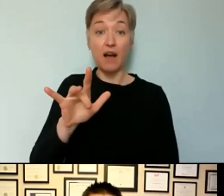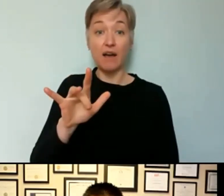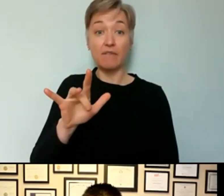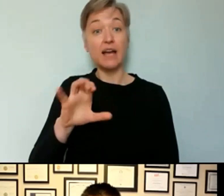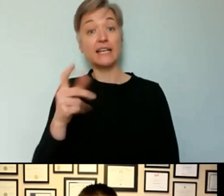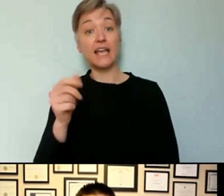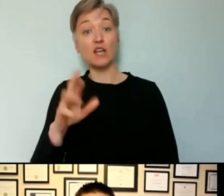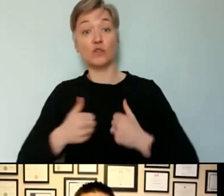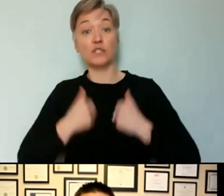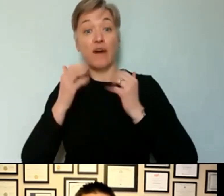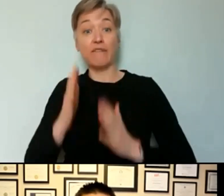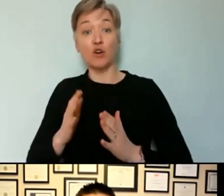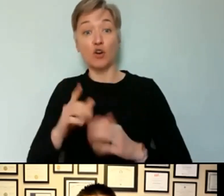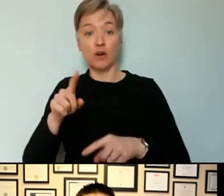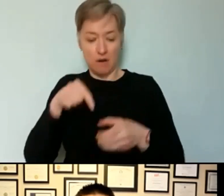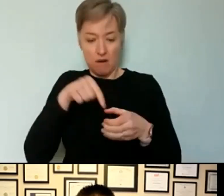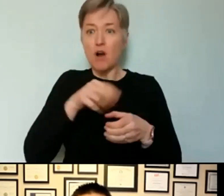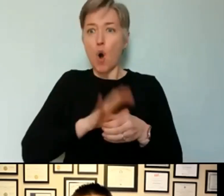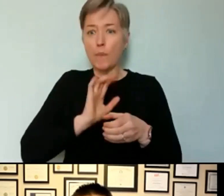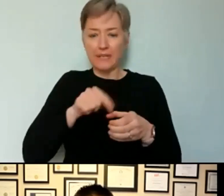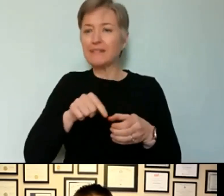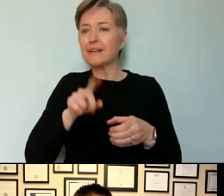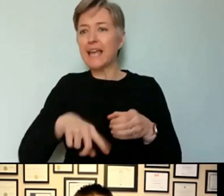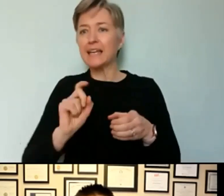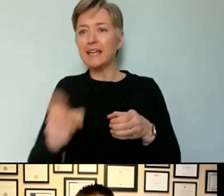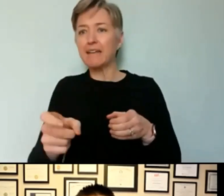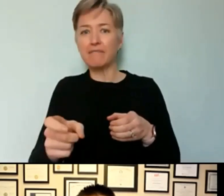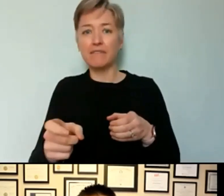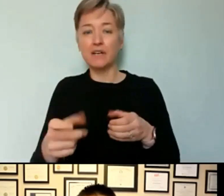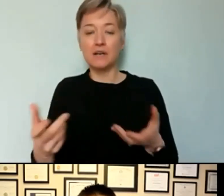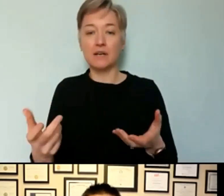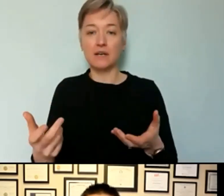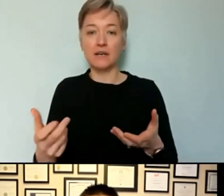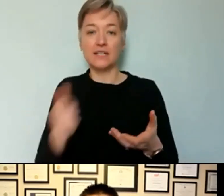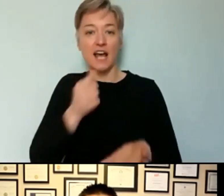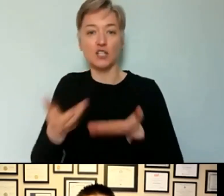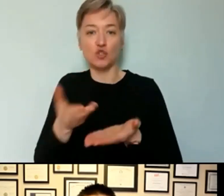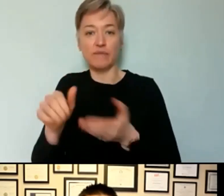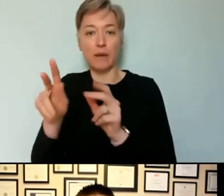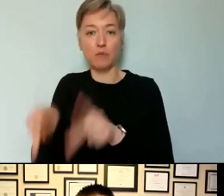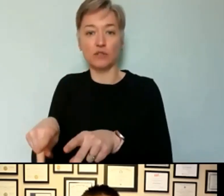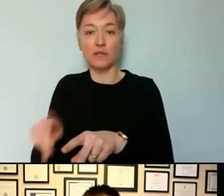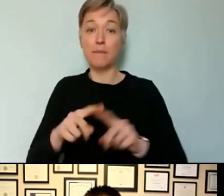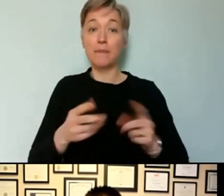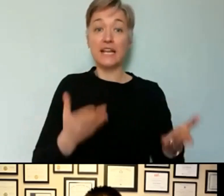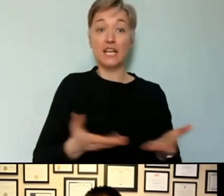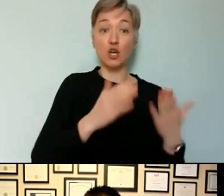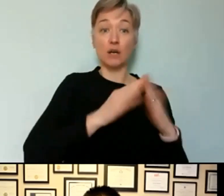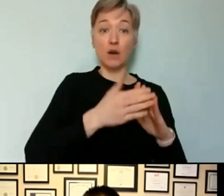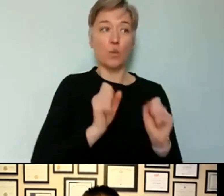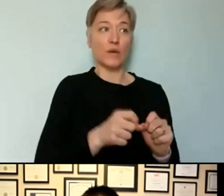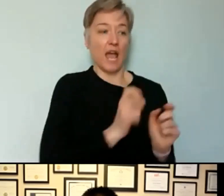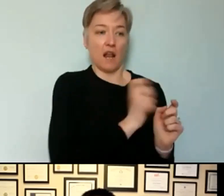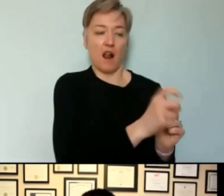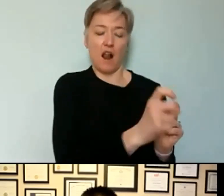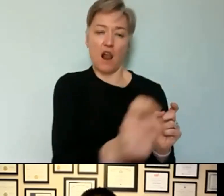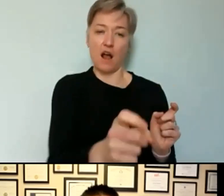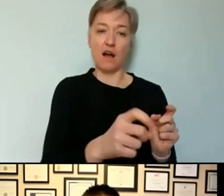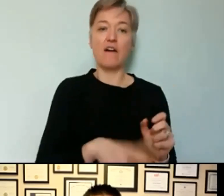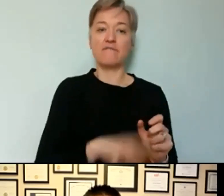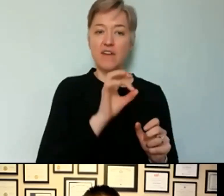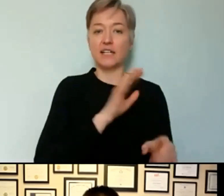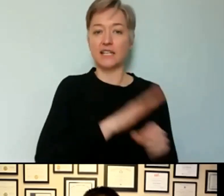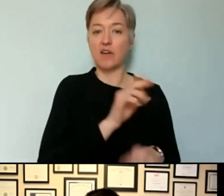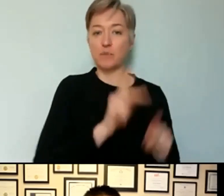that supply for that individual, and that person goes unserved. Whereas here in the city, we can pivot very quickly. So, I mean, these rules